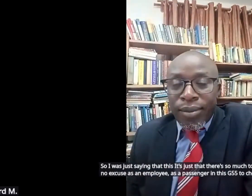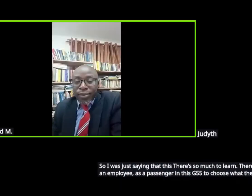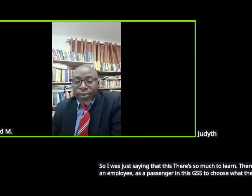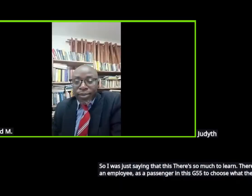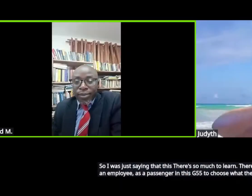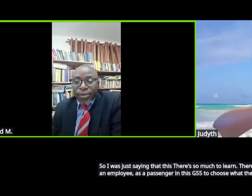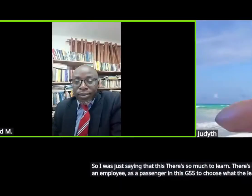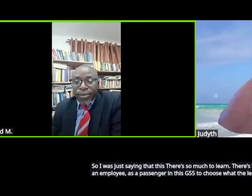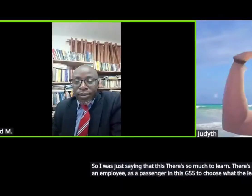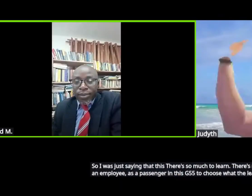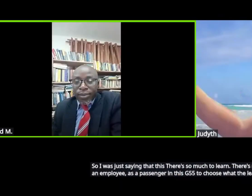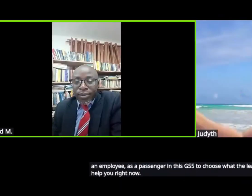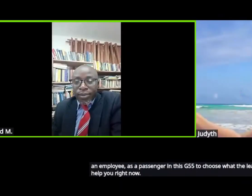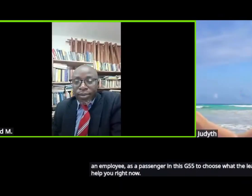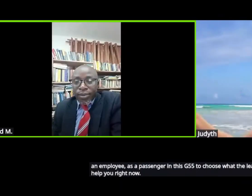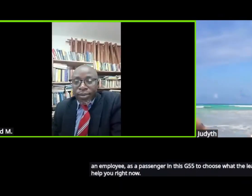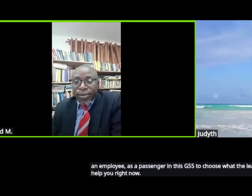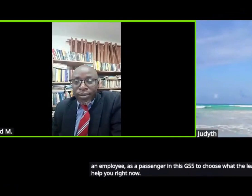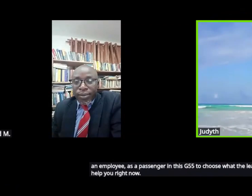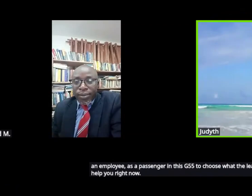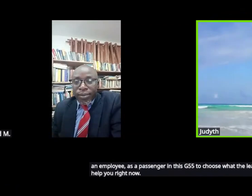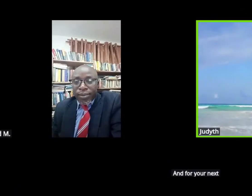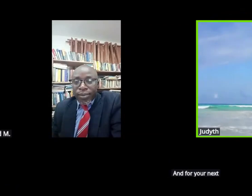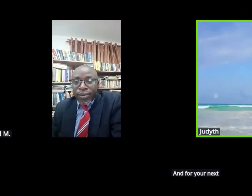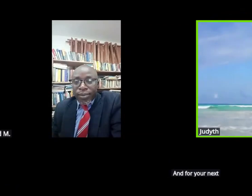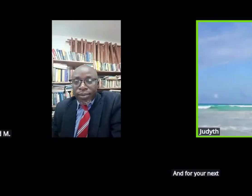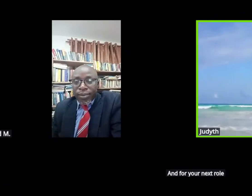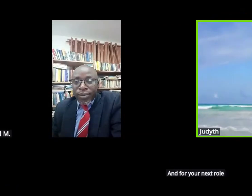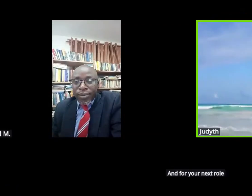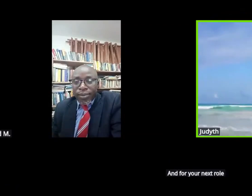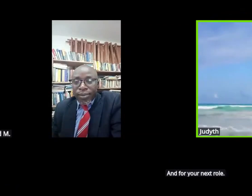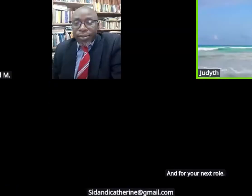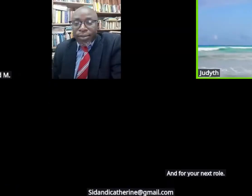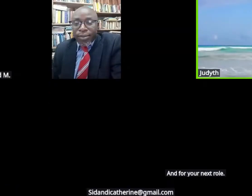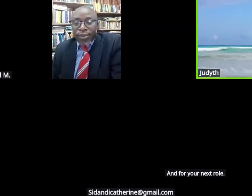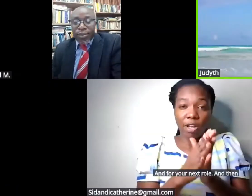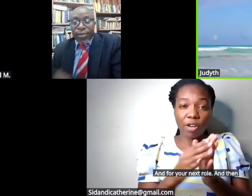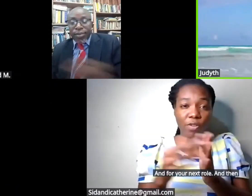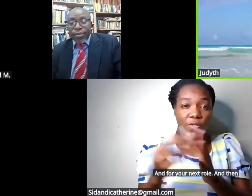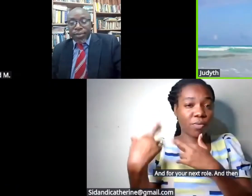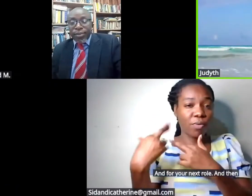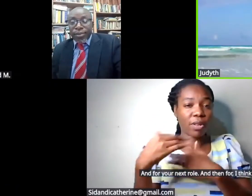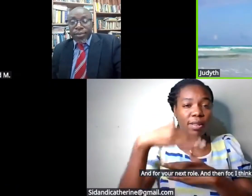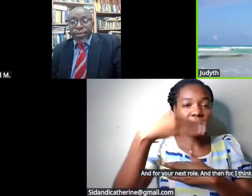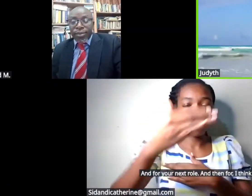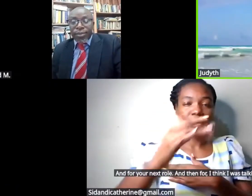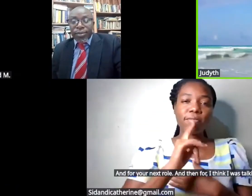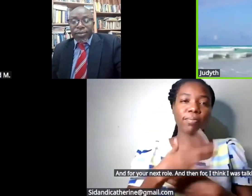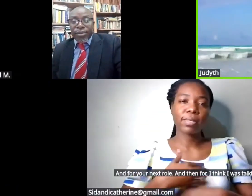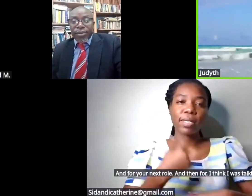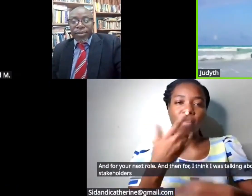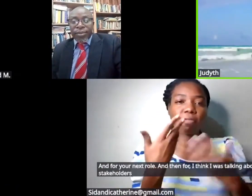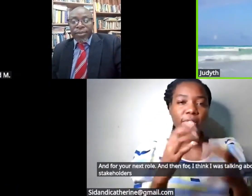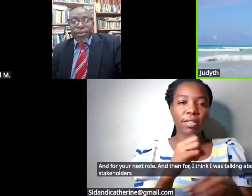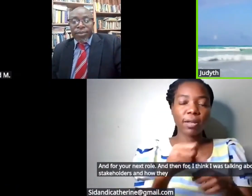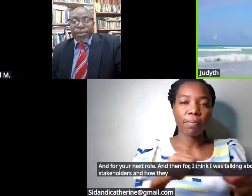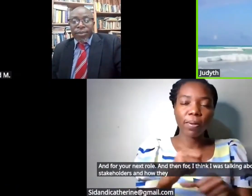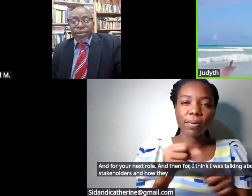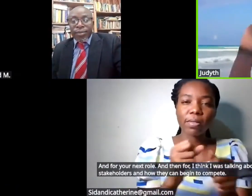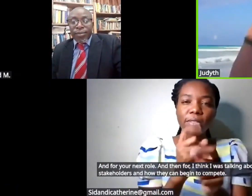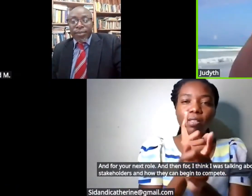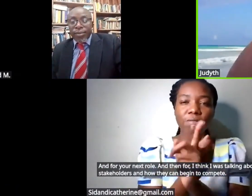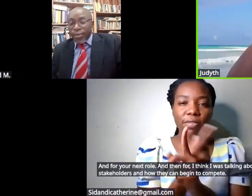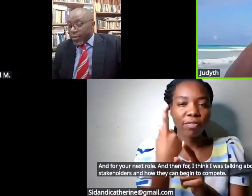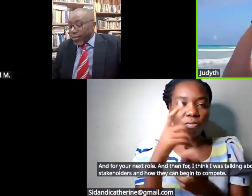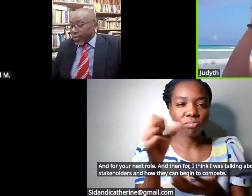help you right now and for your next role. And then I think I was talking about the different stakeholders and how they can begin to compete